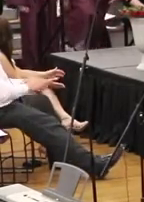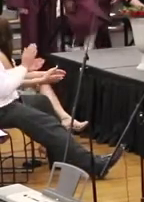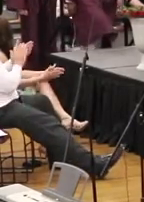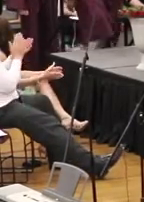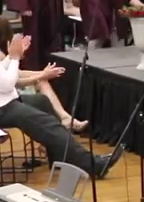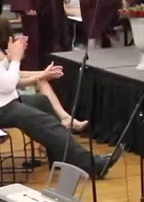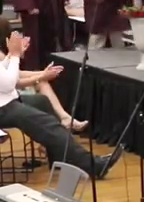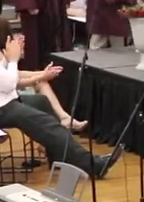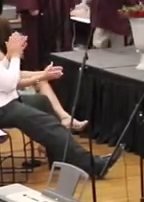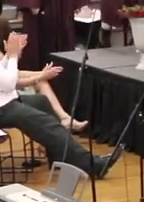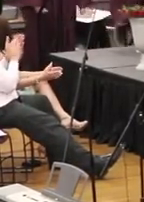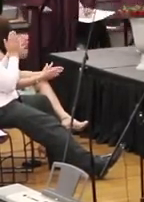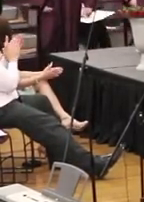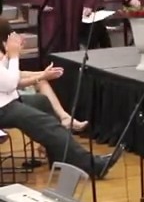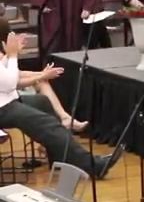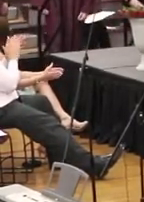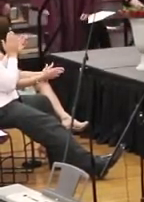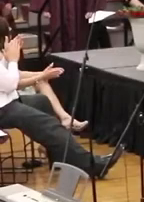Correa.